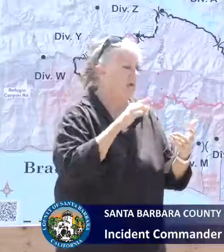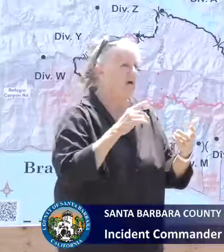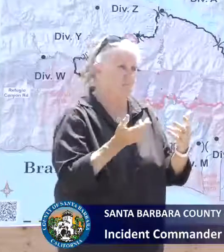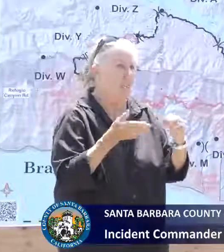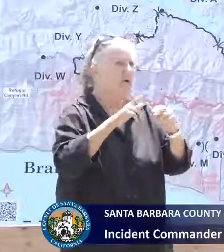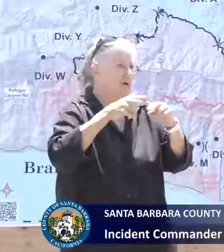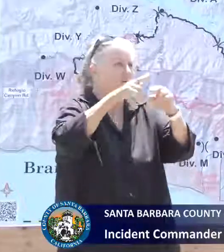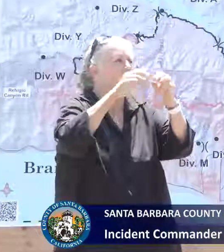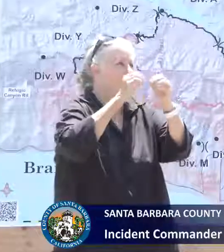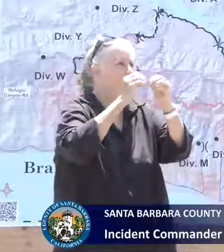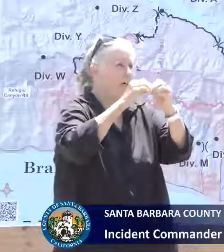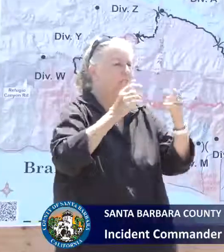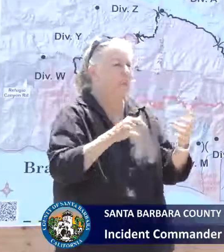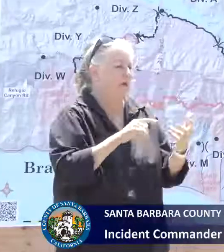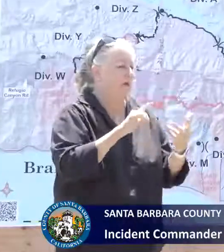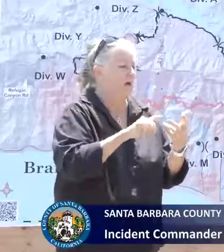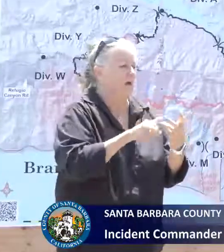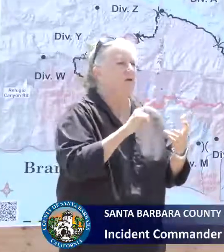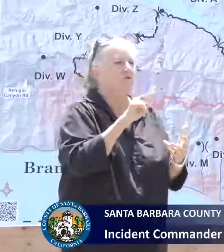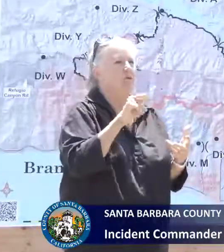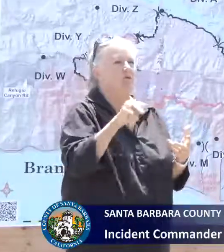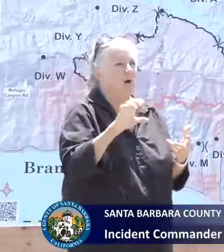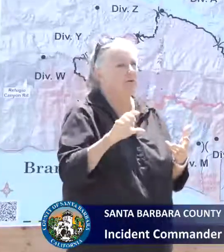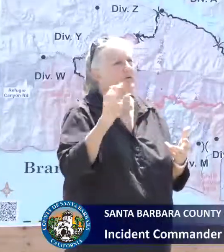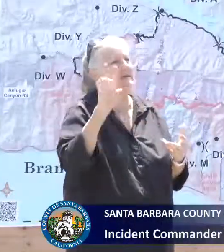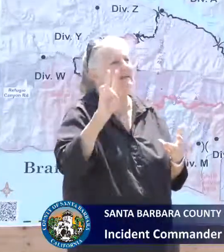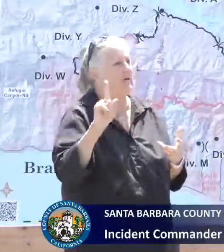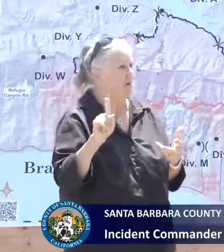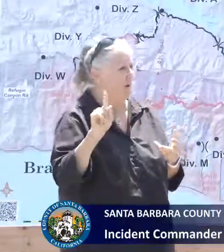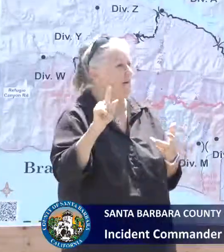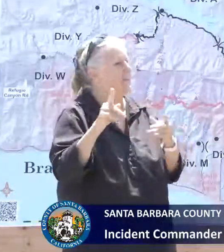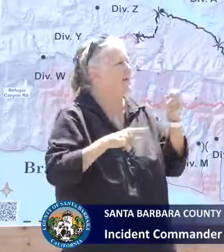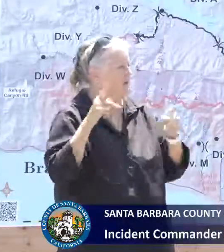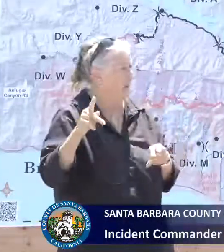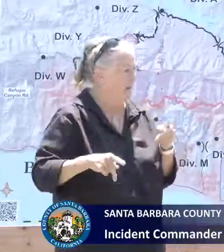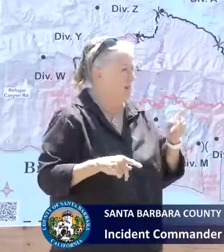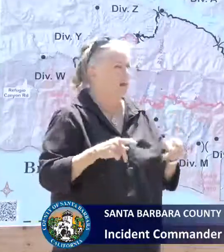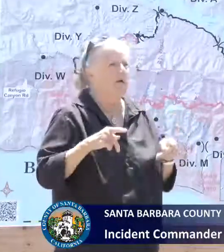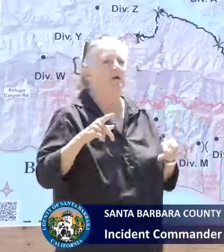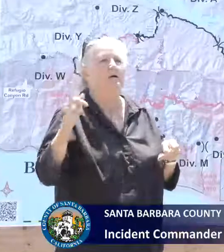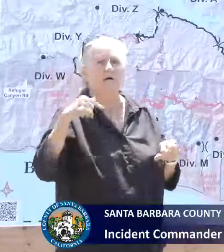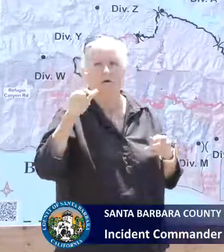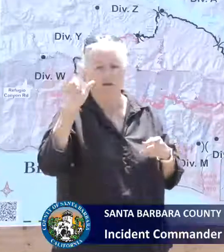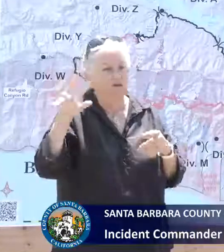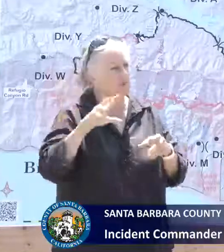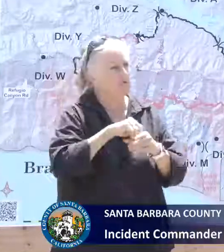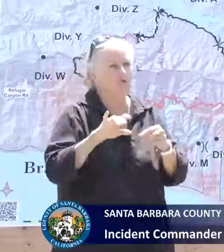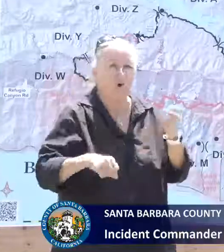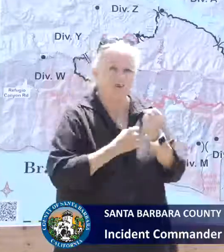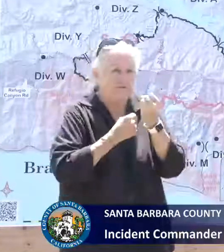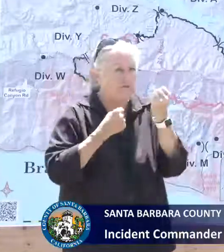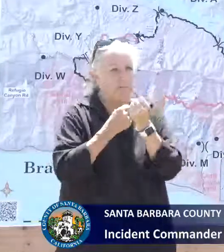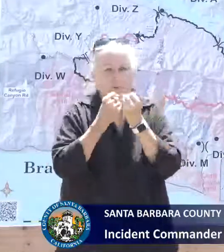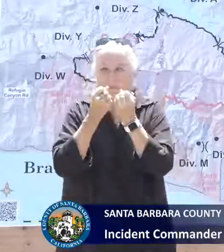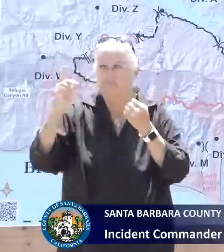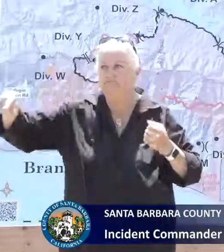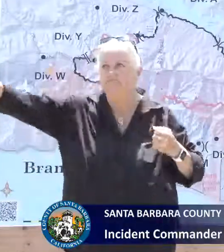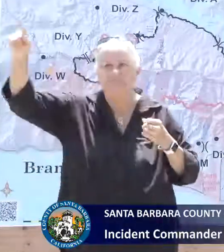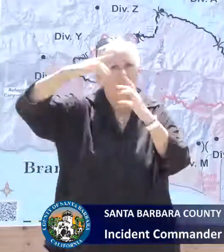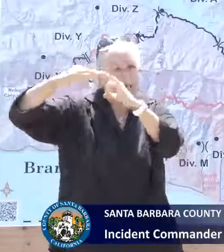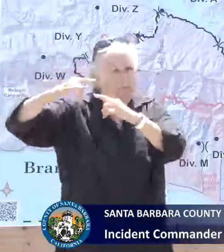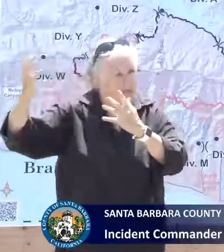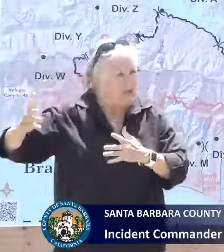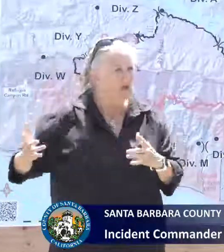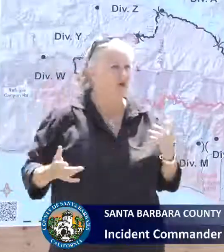tonight's 209. 2,271 personnel, and that includes all of the support personnel that you see in camp here that